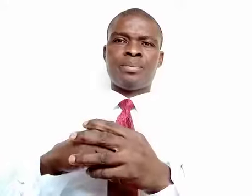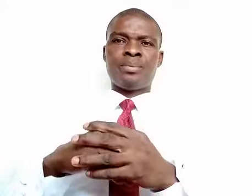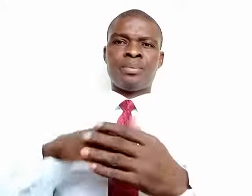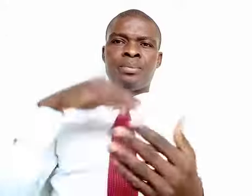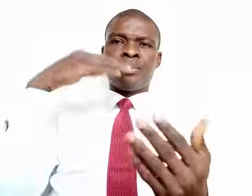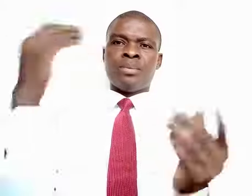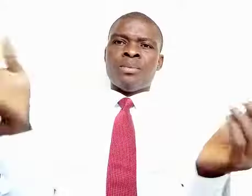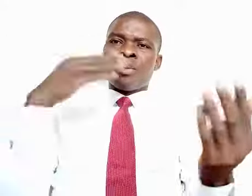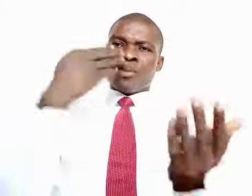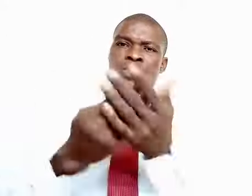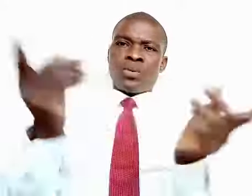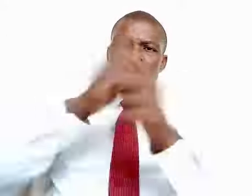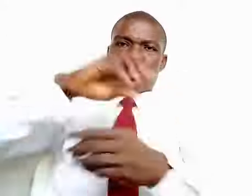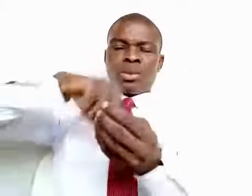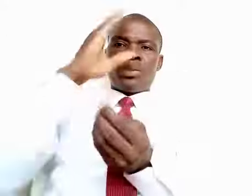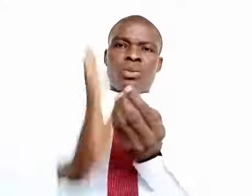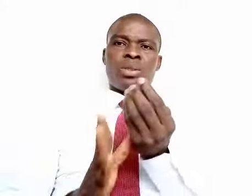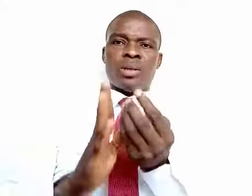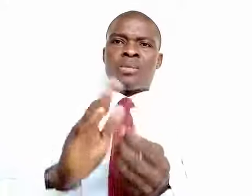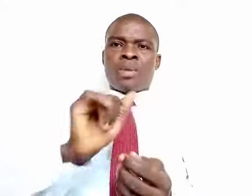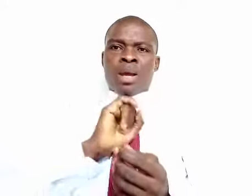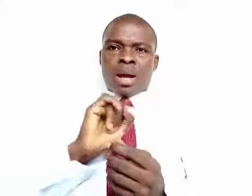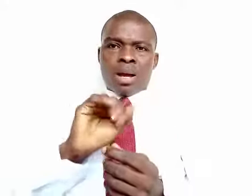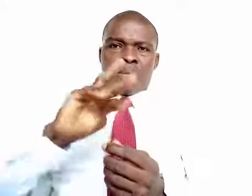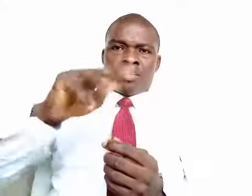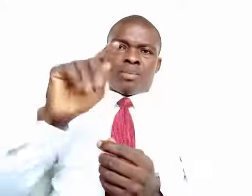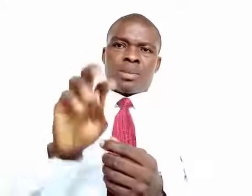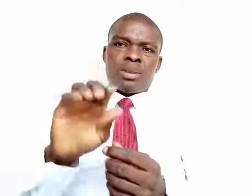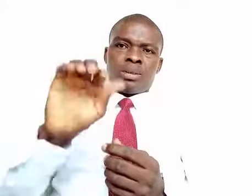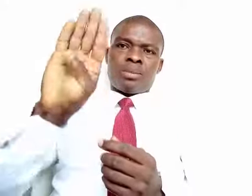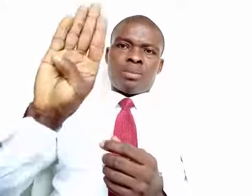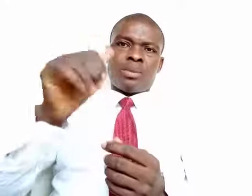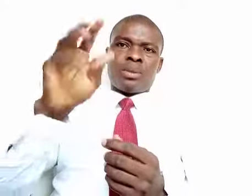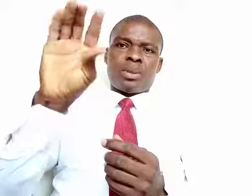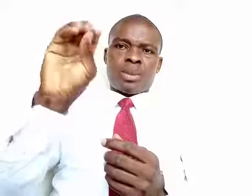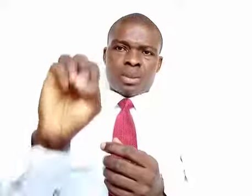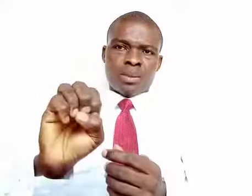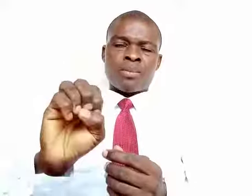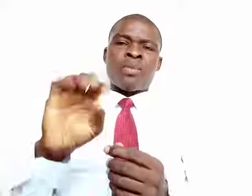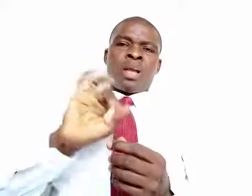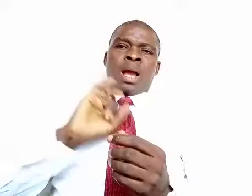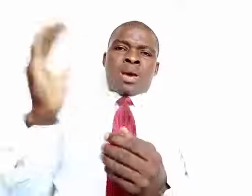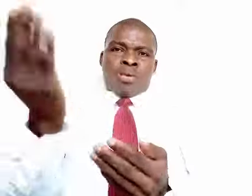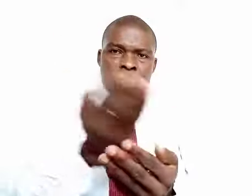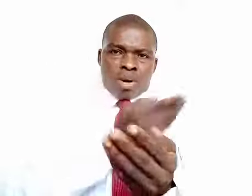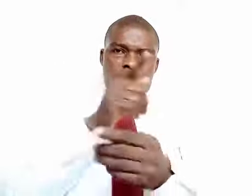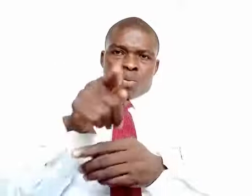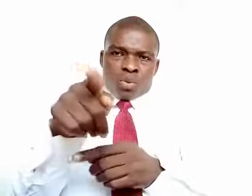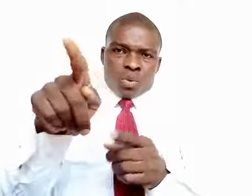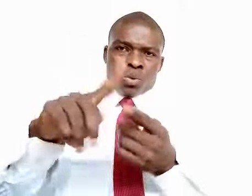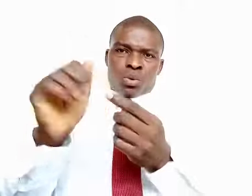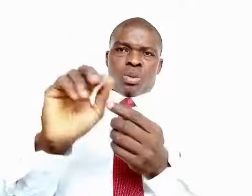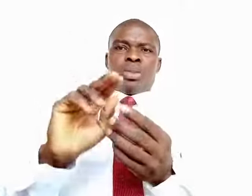Good day, students. I am Mrs. Bosset Joderinde. I welcome you all to the radio lesson organized by the Lagos